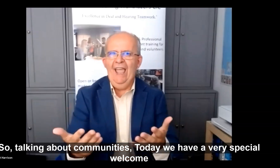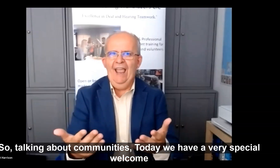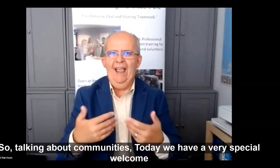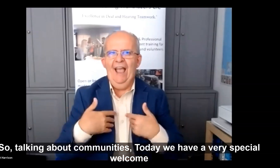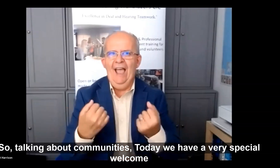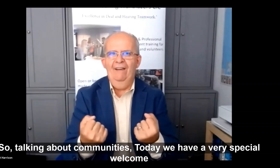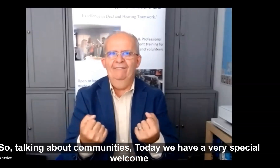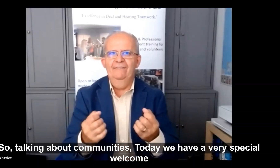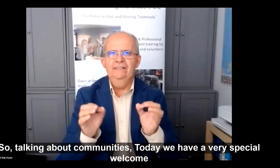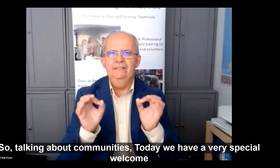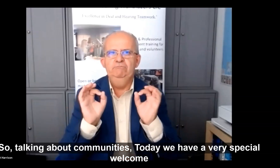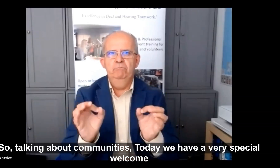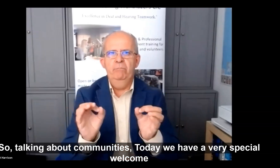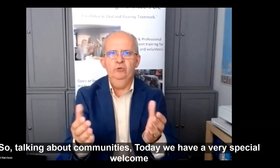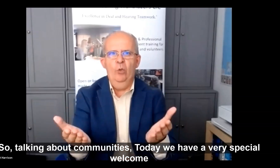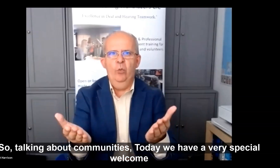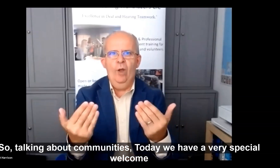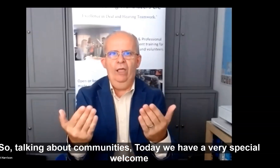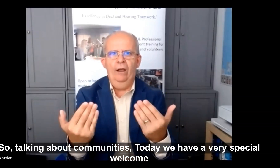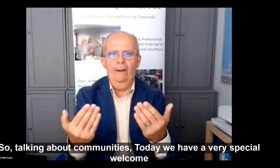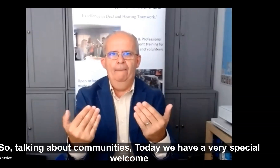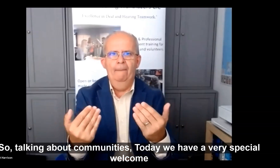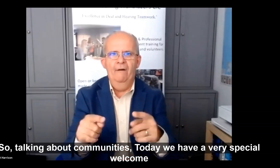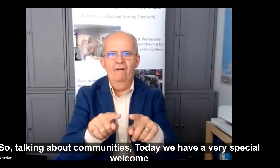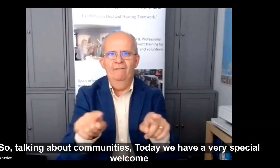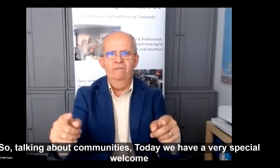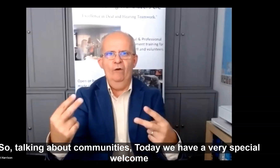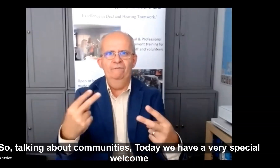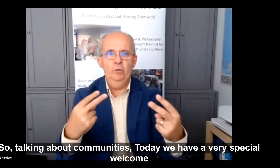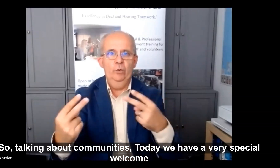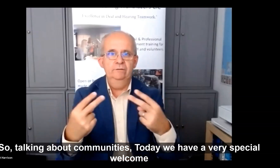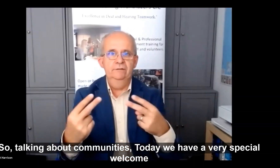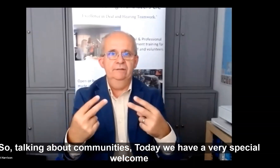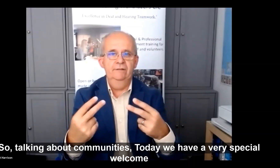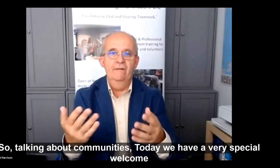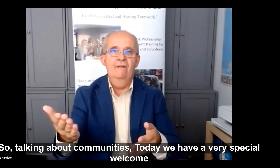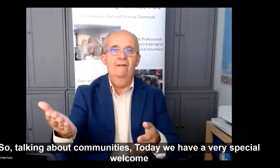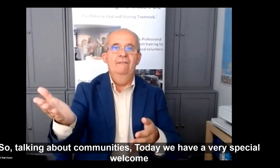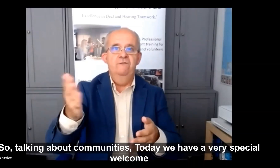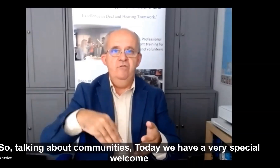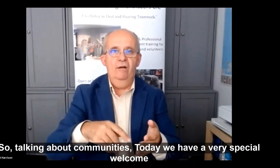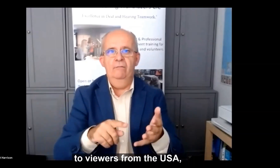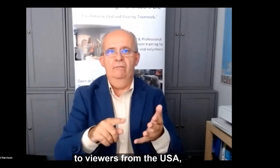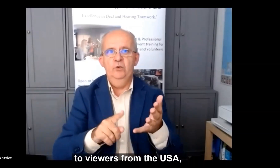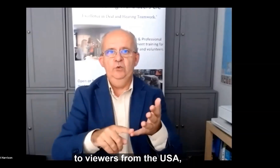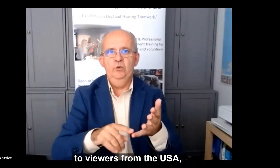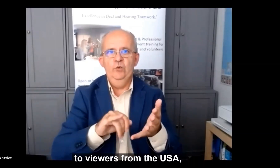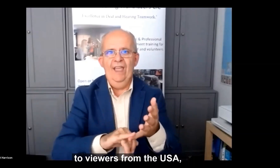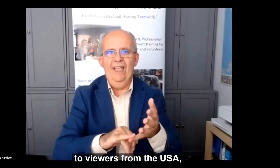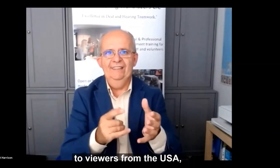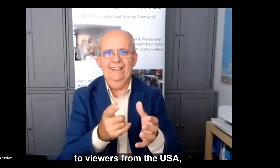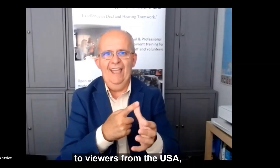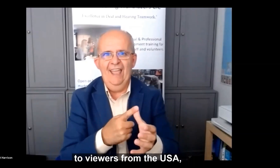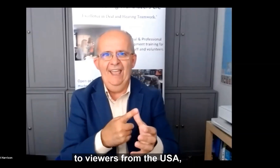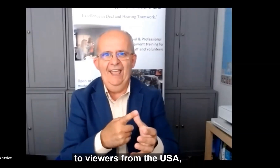So talking about communities, today we have a very special welcome to viewers from